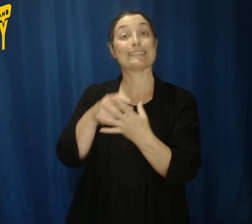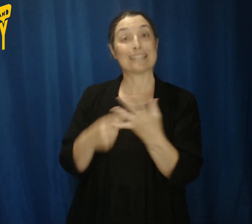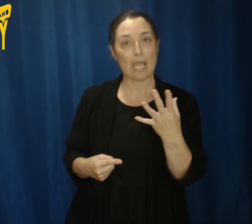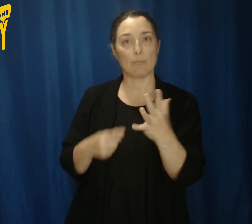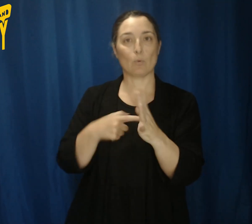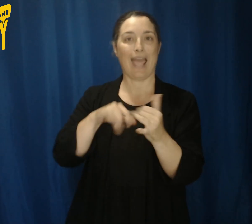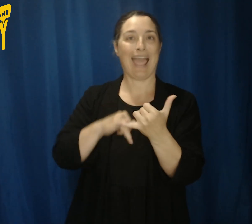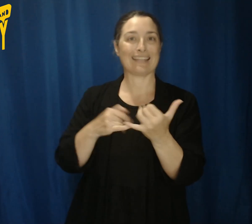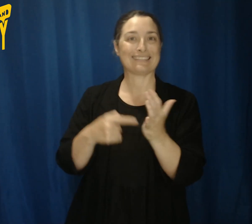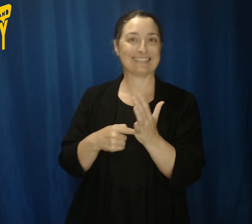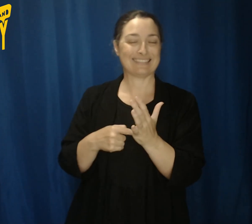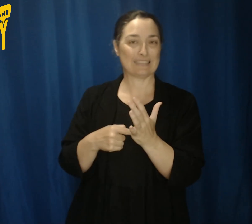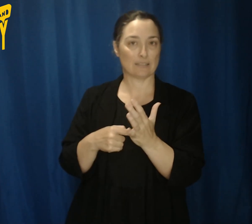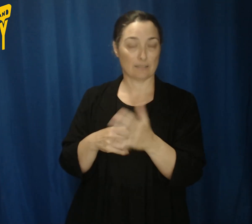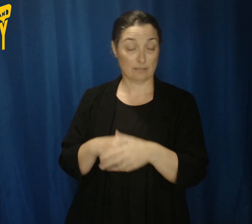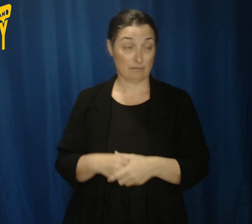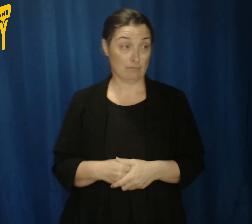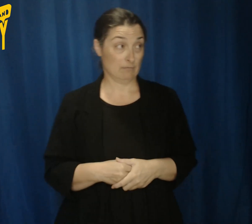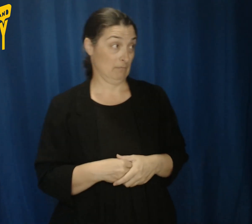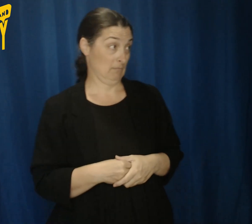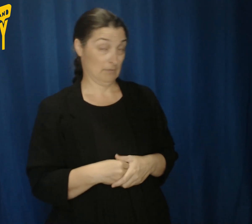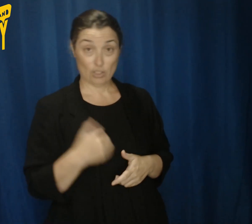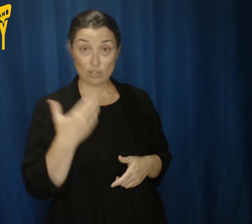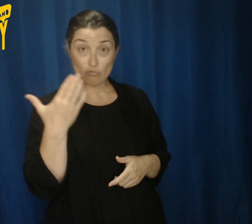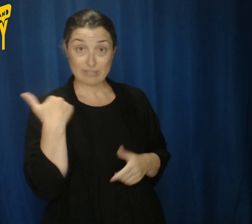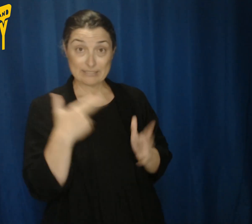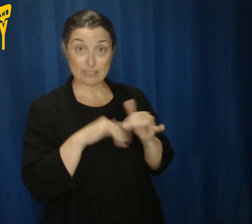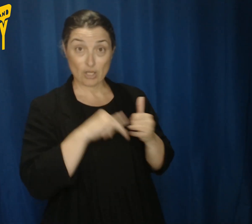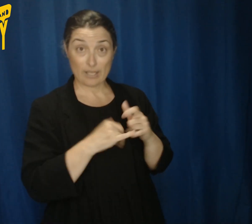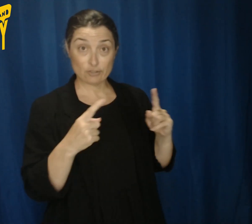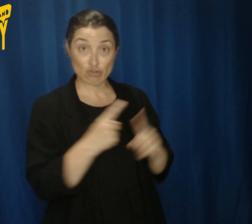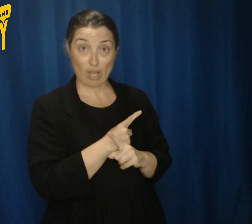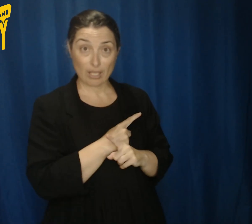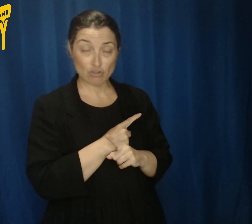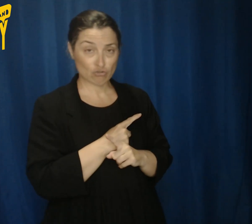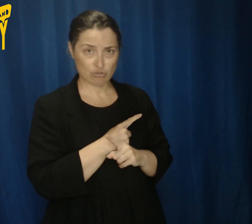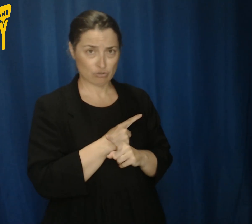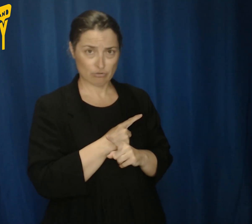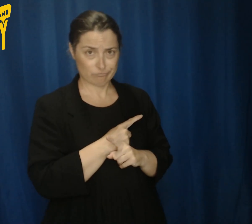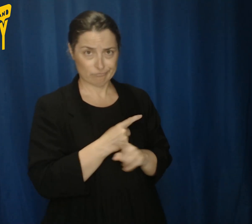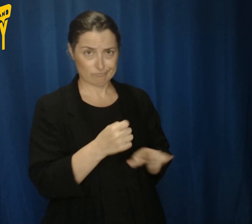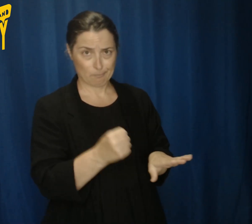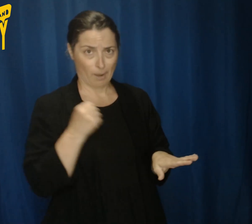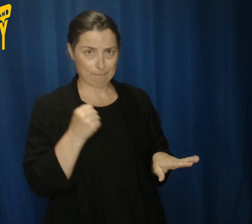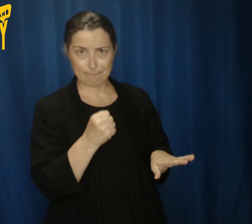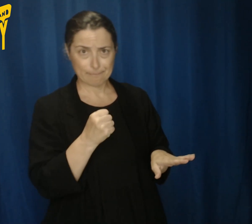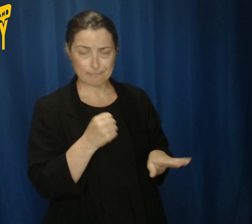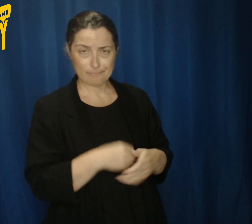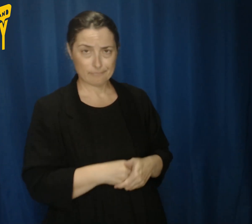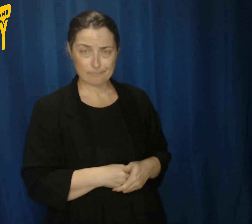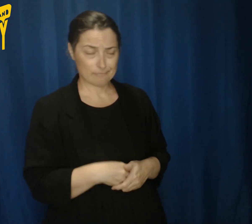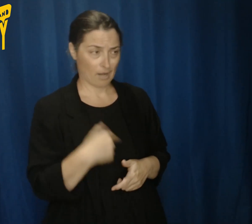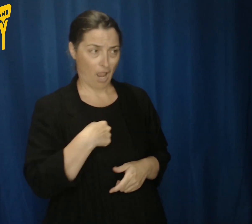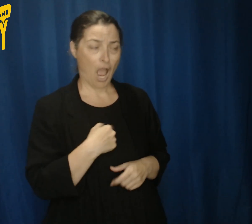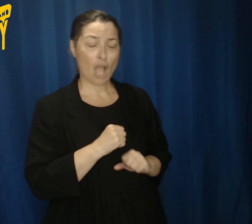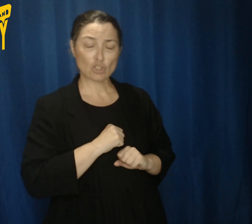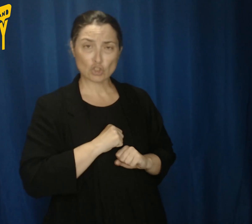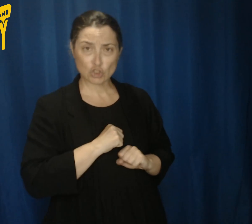could wind back the recent changes to the NDIS for a start. I mean, I was pretty shocked when I opened my new